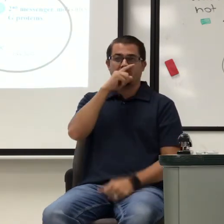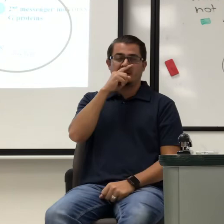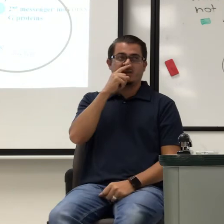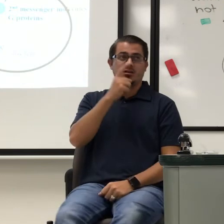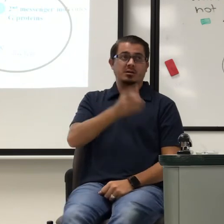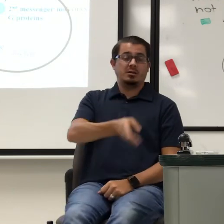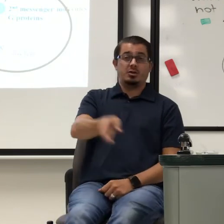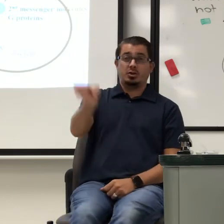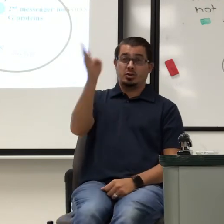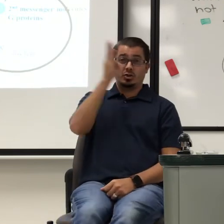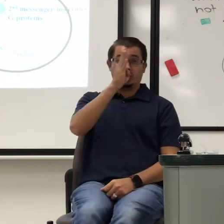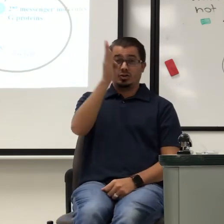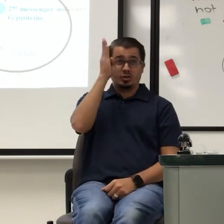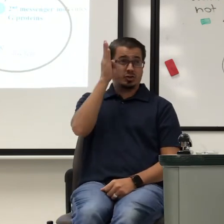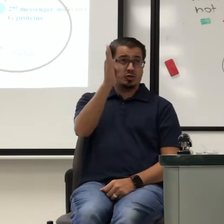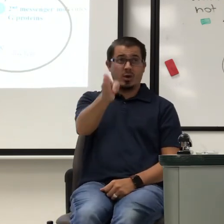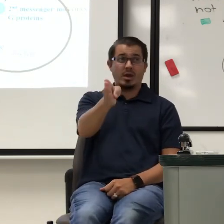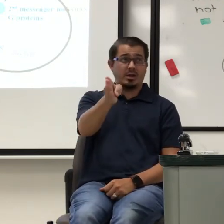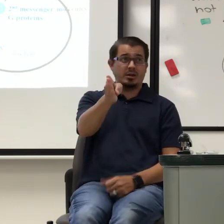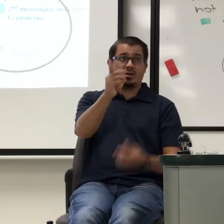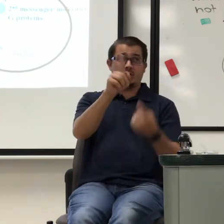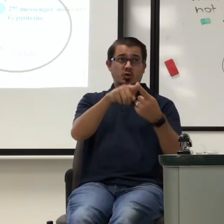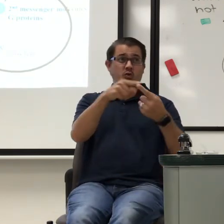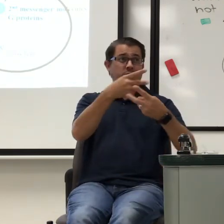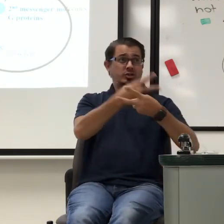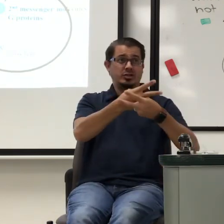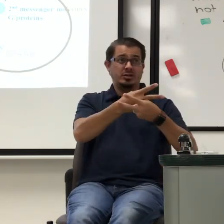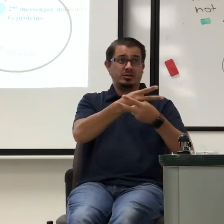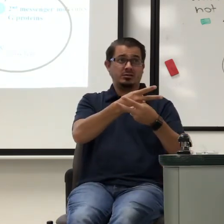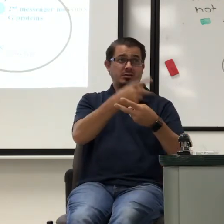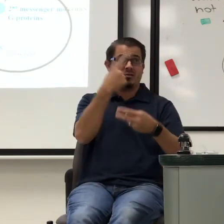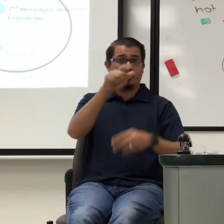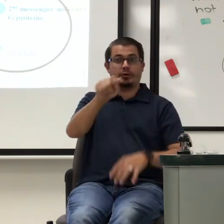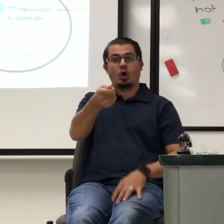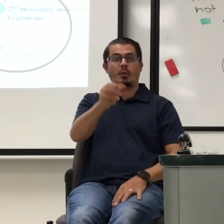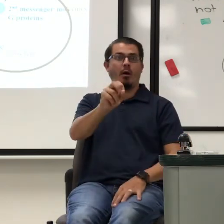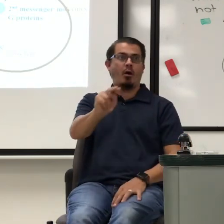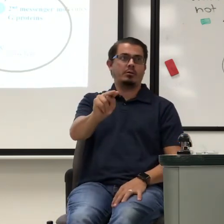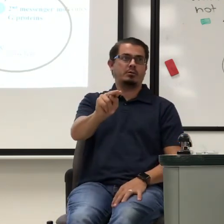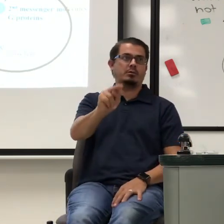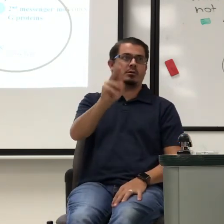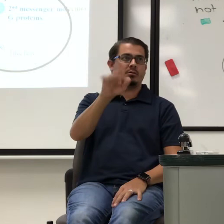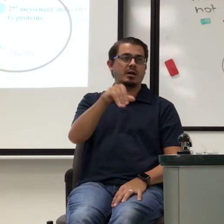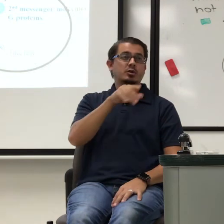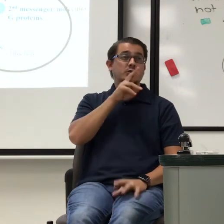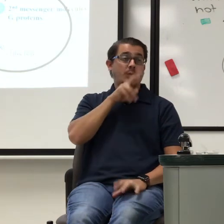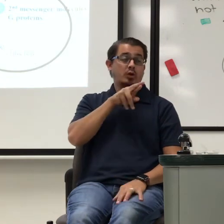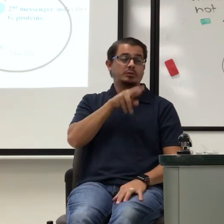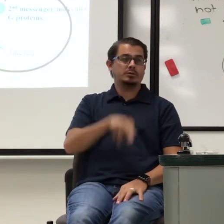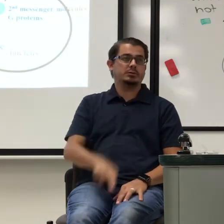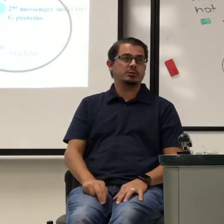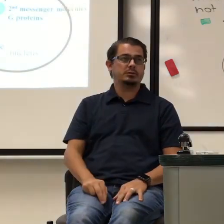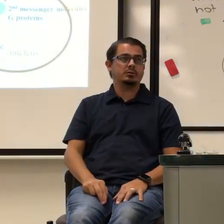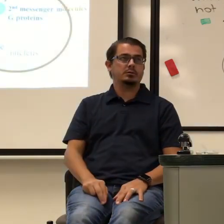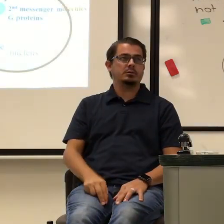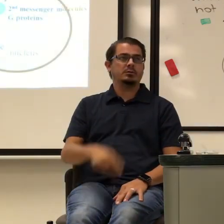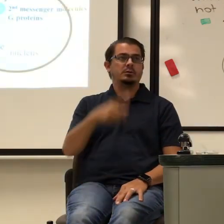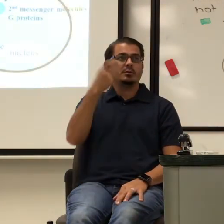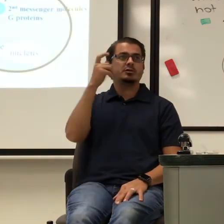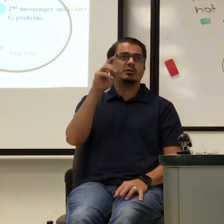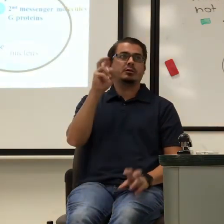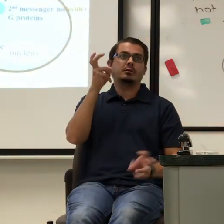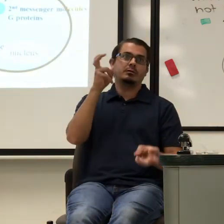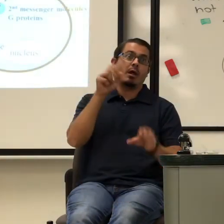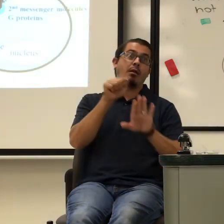go straight shot to the genes, turn them on, get the response. Because you kind of have to like knock on the